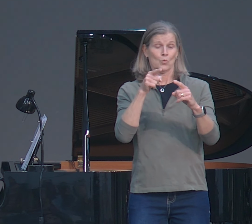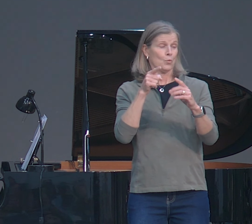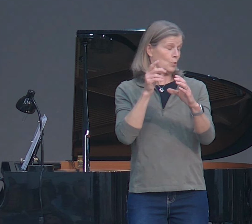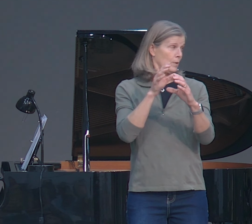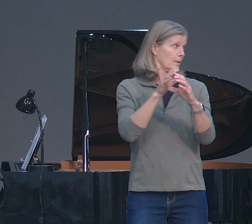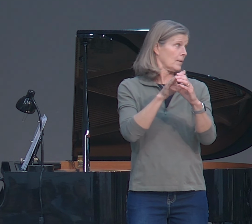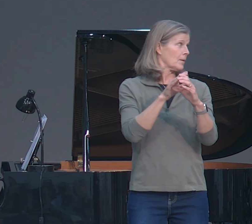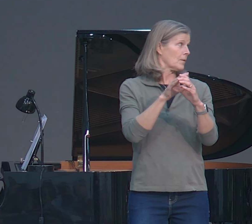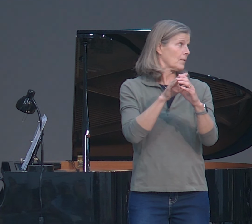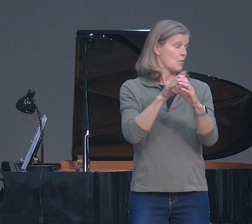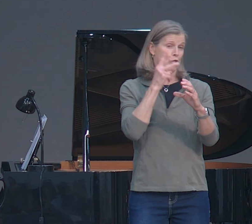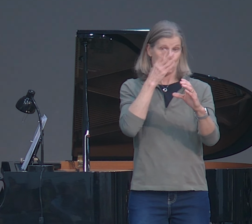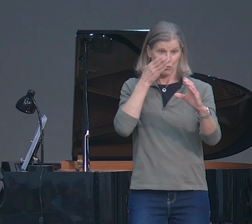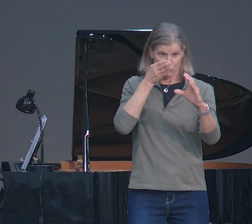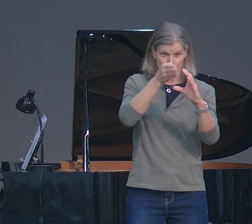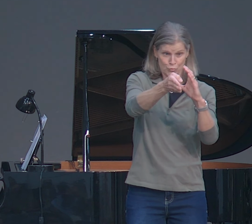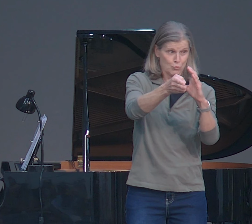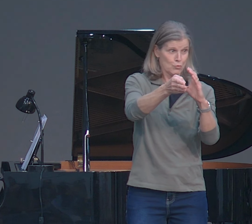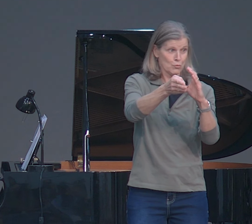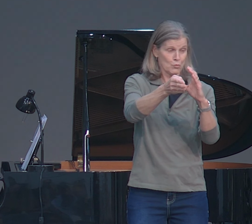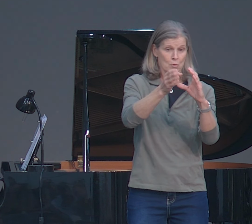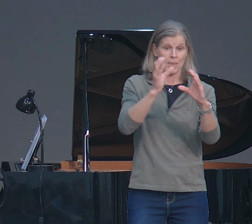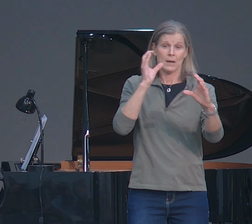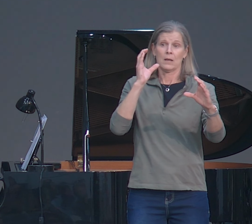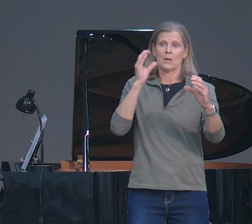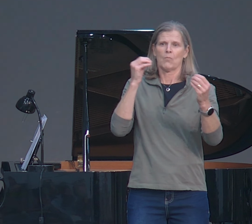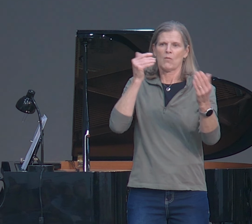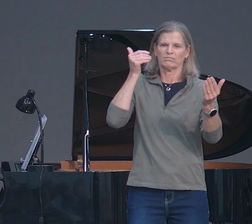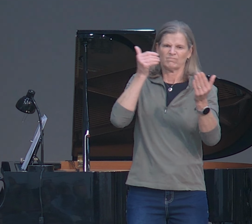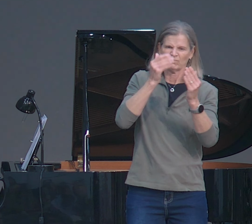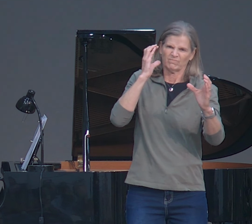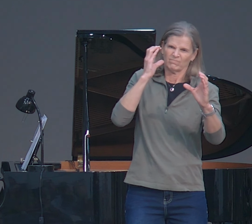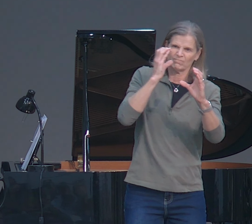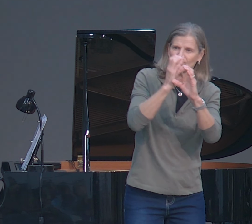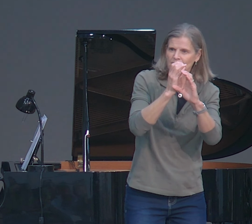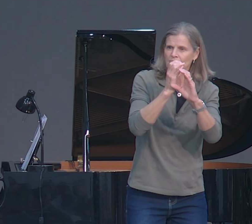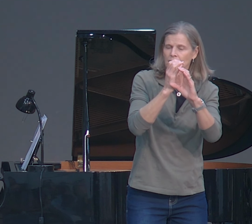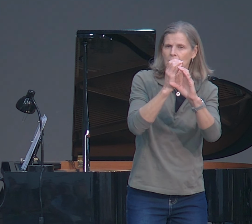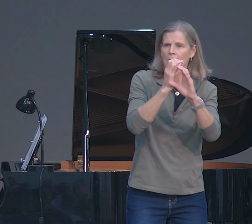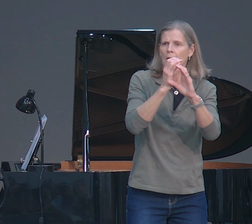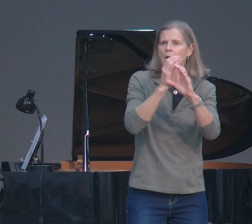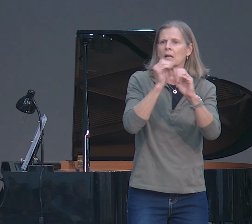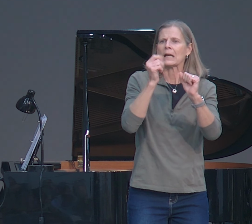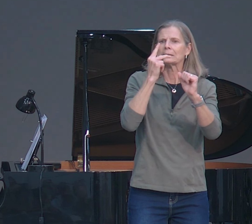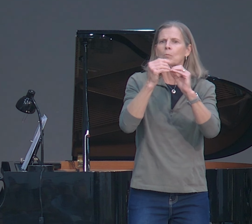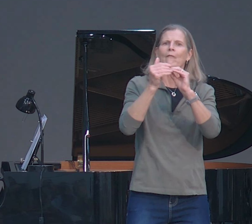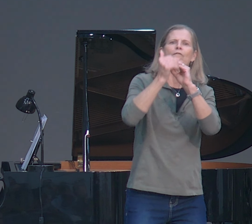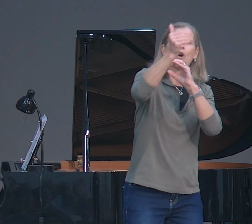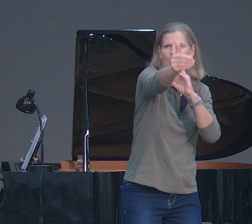you look through it, you collapse the telescope to actually see further.